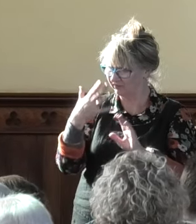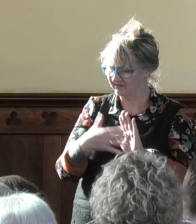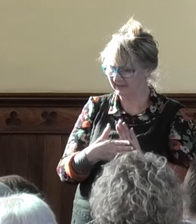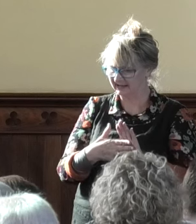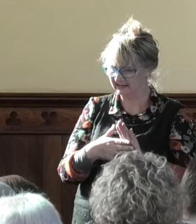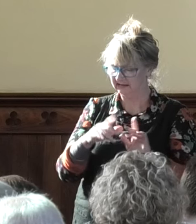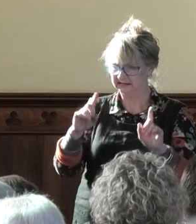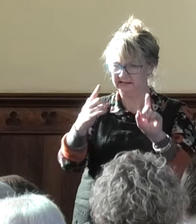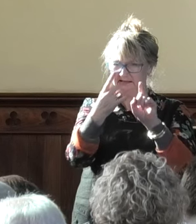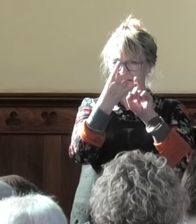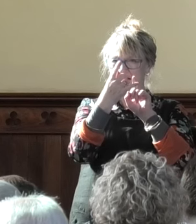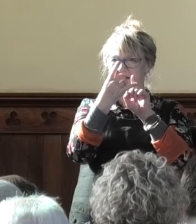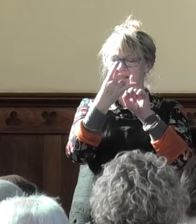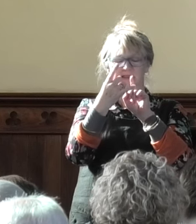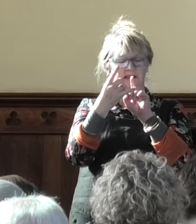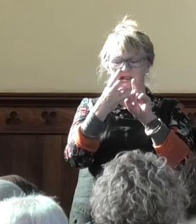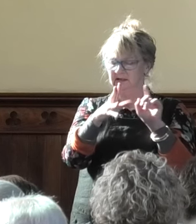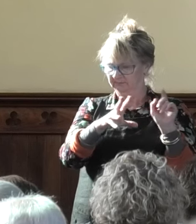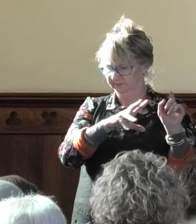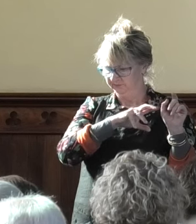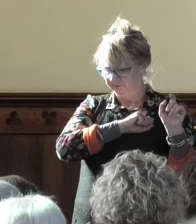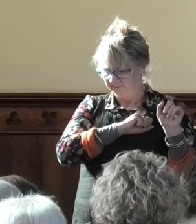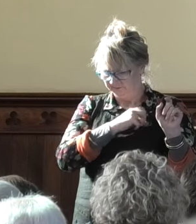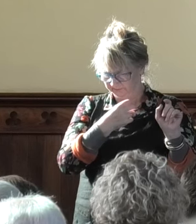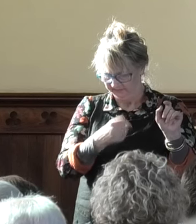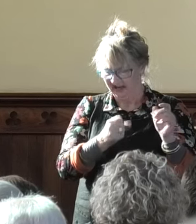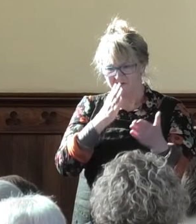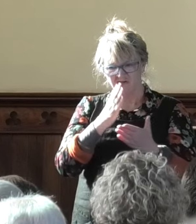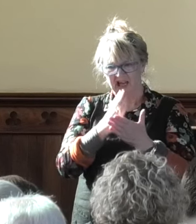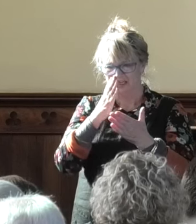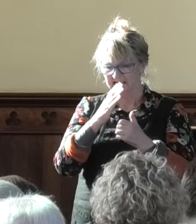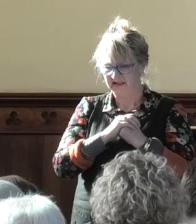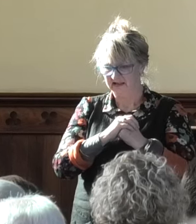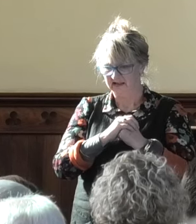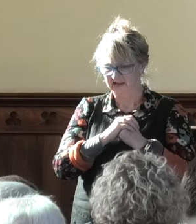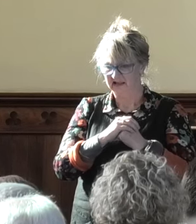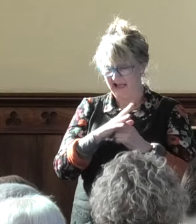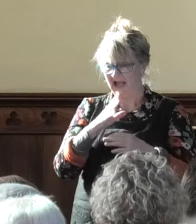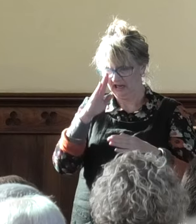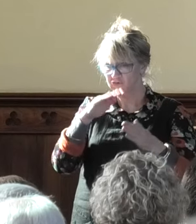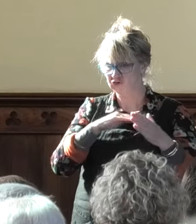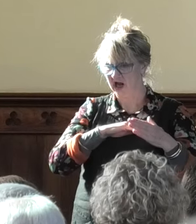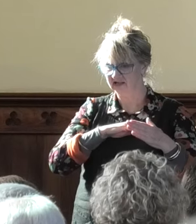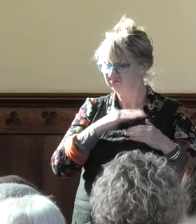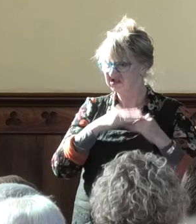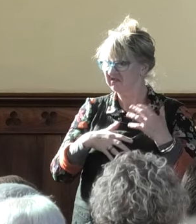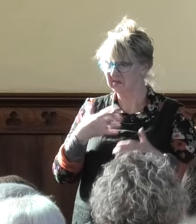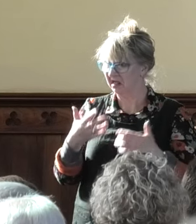Rin faced this with extraordinary courage and realism and grace. She never